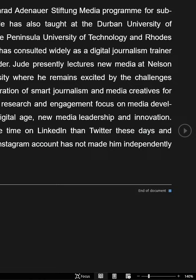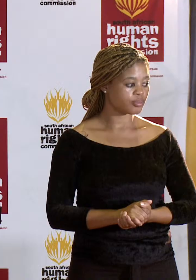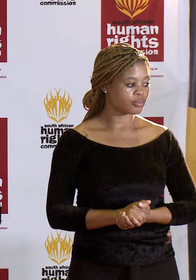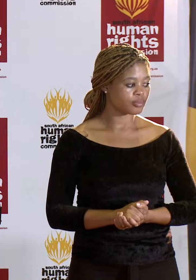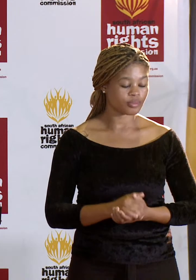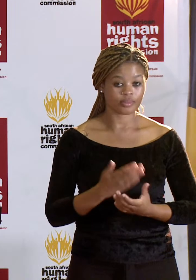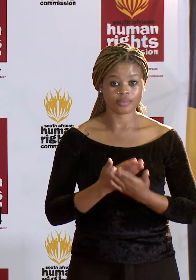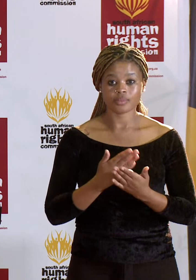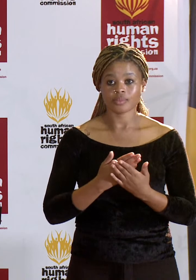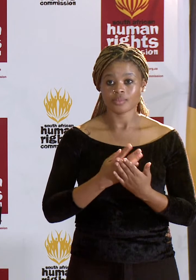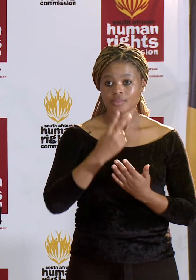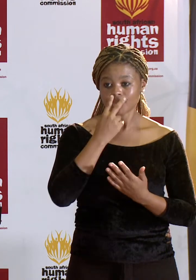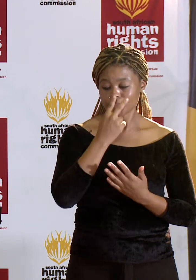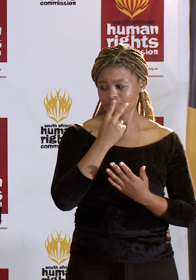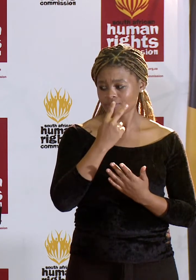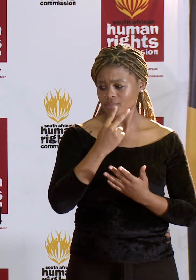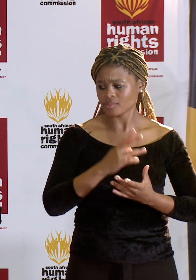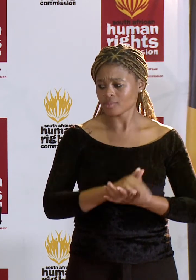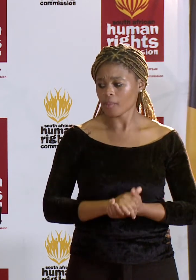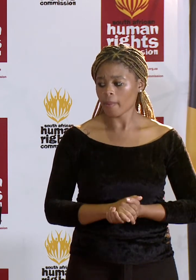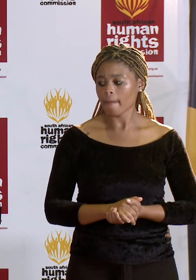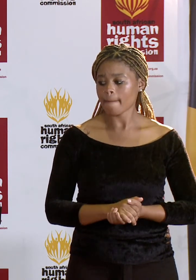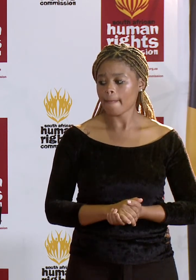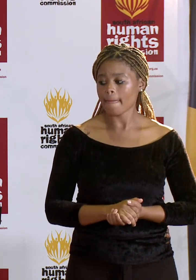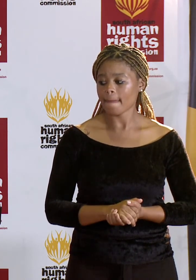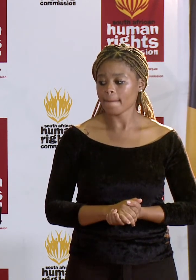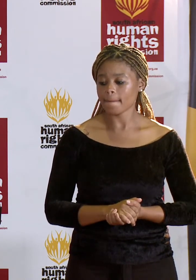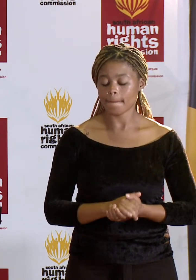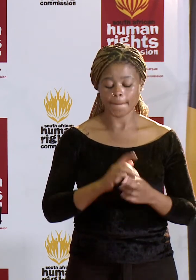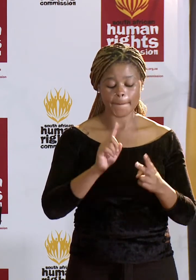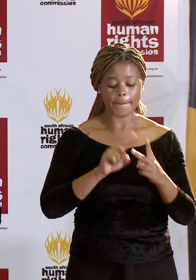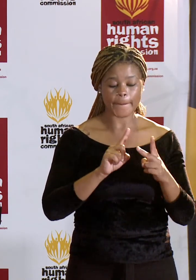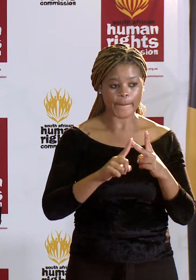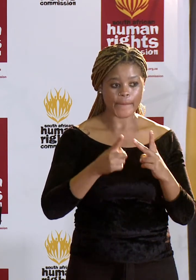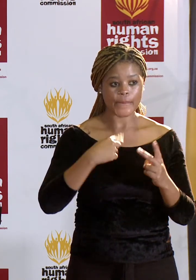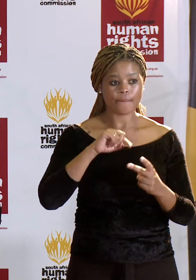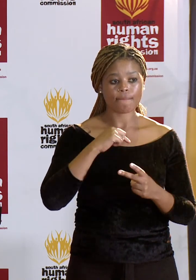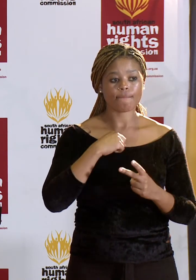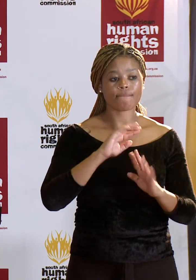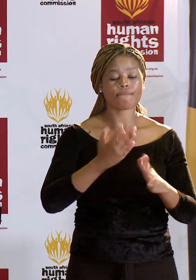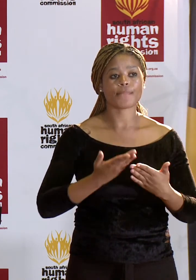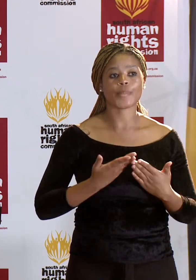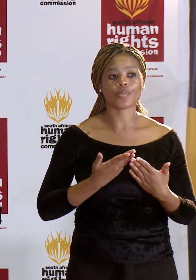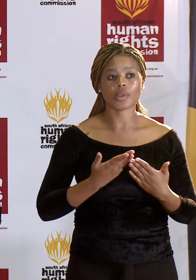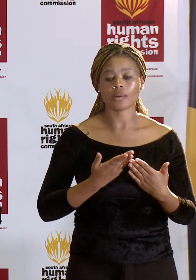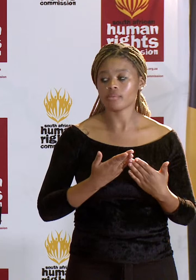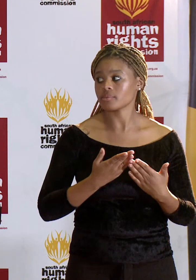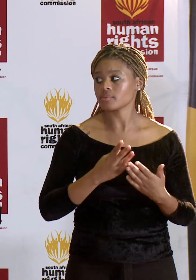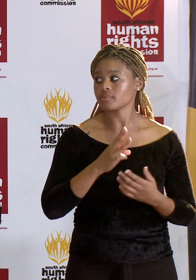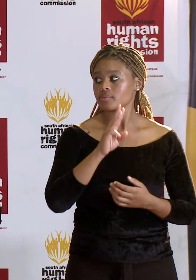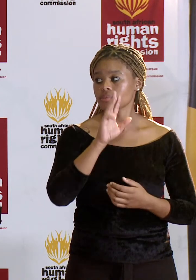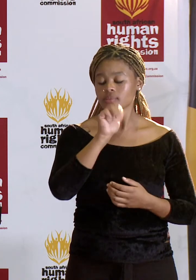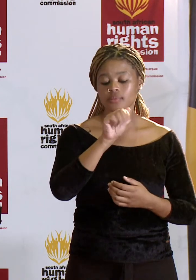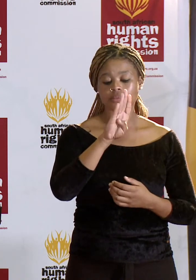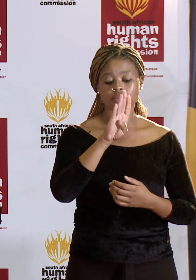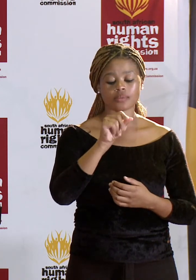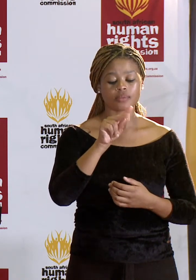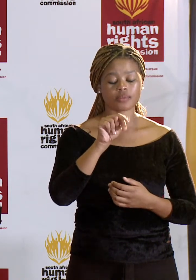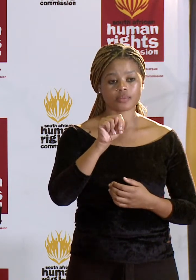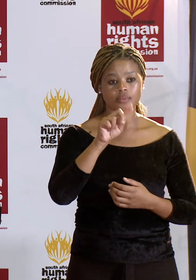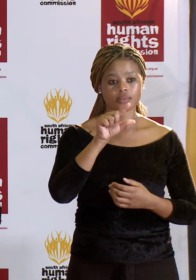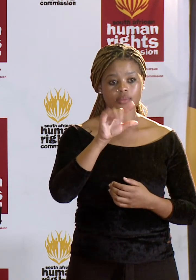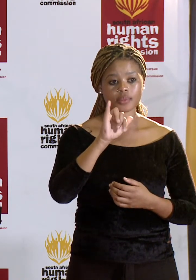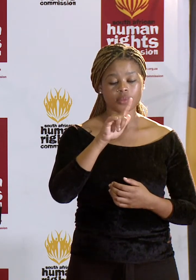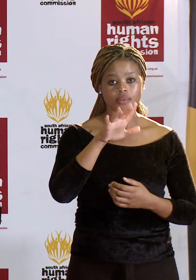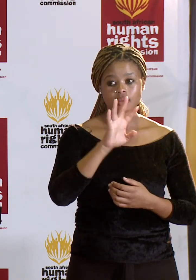I can see you know him well, right? Okay, secondly, I would like to welcome Ms. Abongile Mashele,